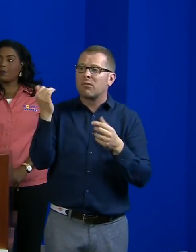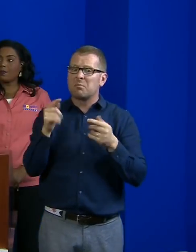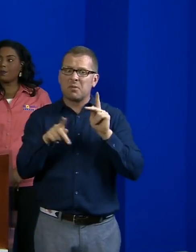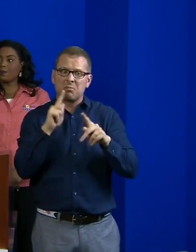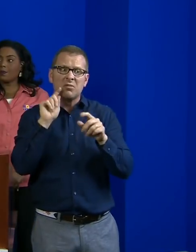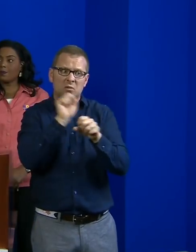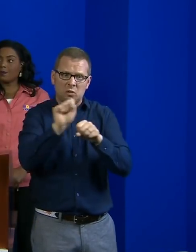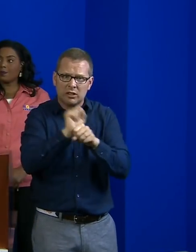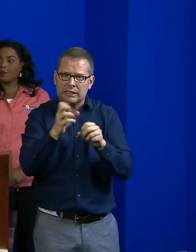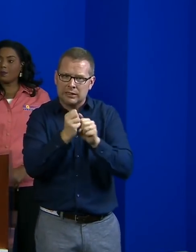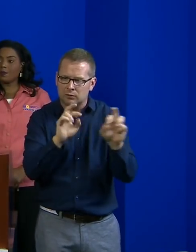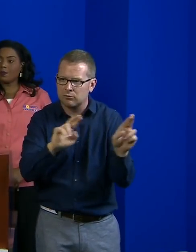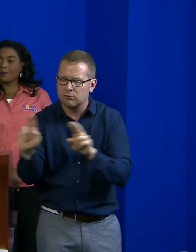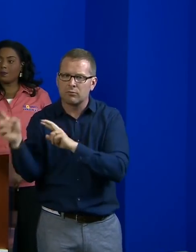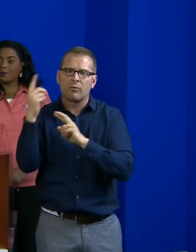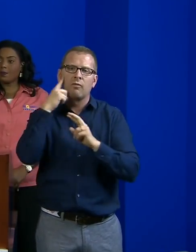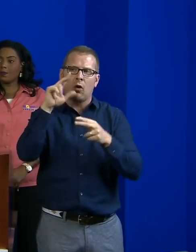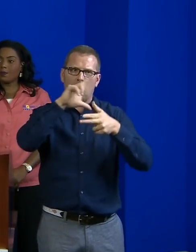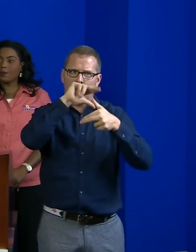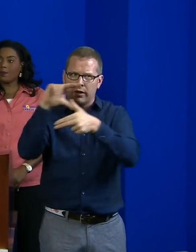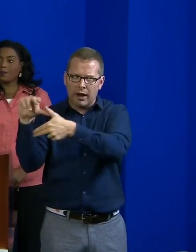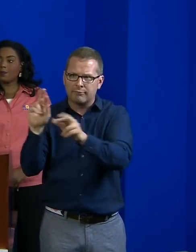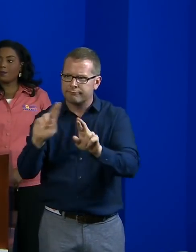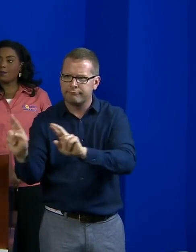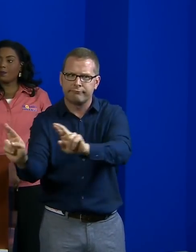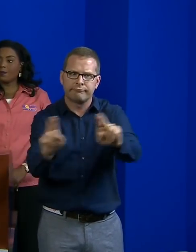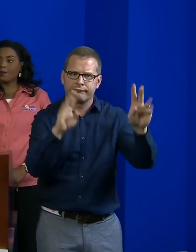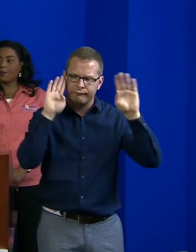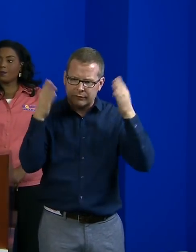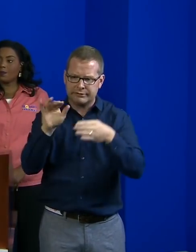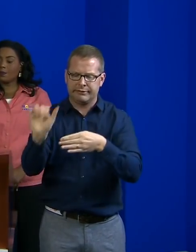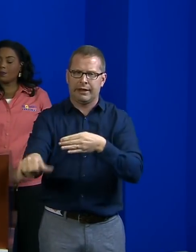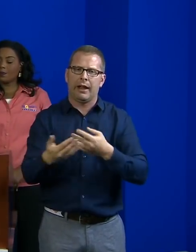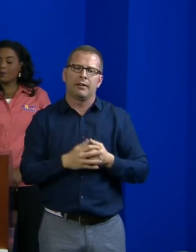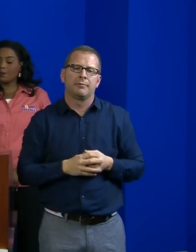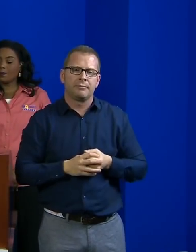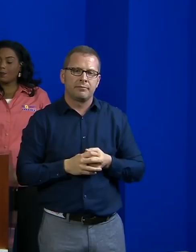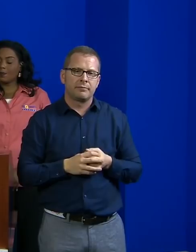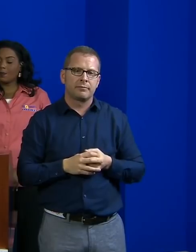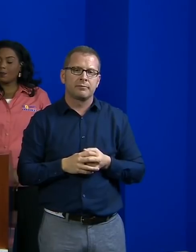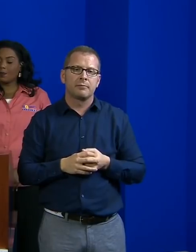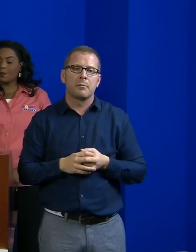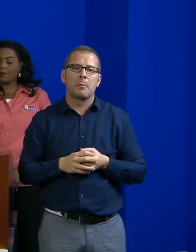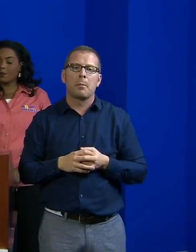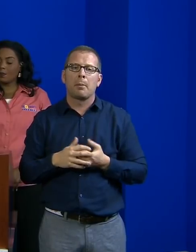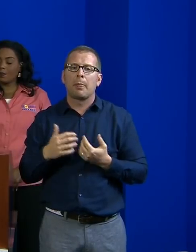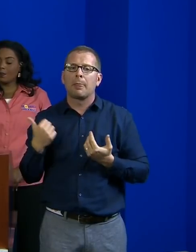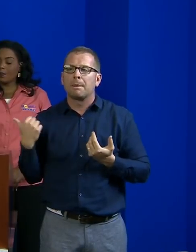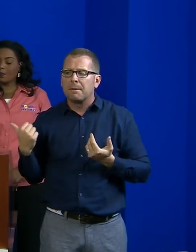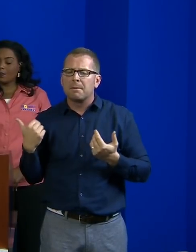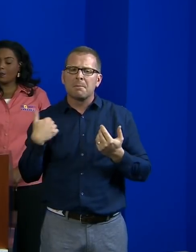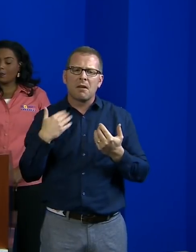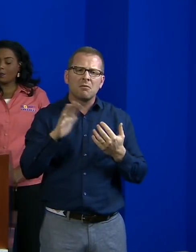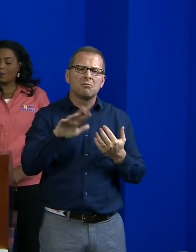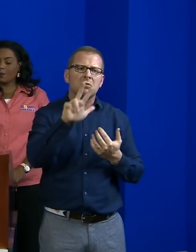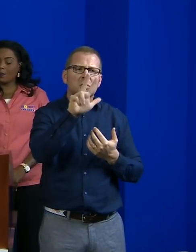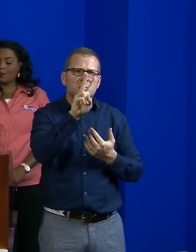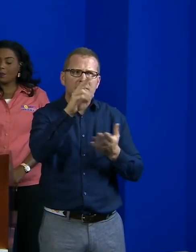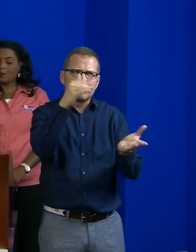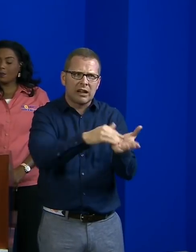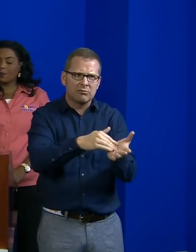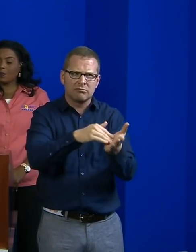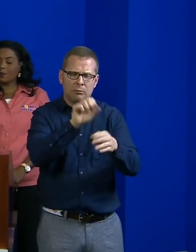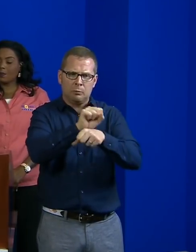has about 32,000 employees, and we want to make sure that they are going to receive